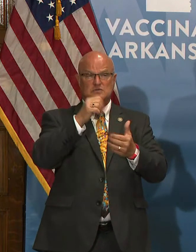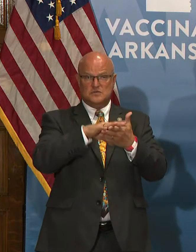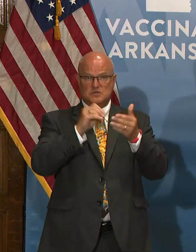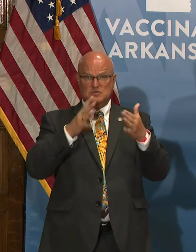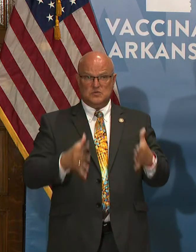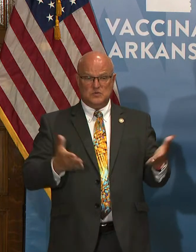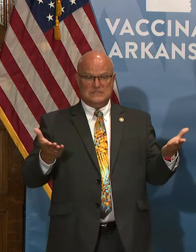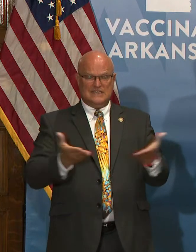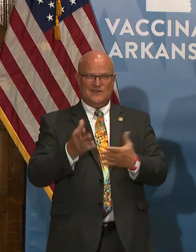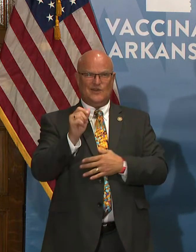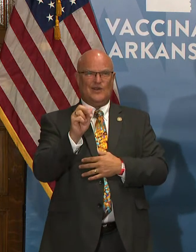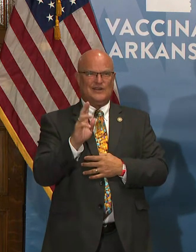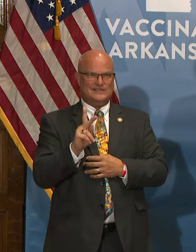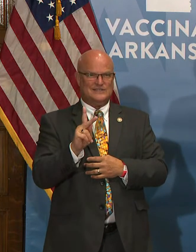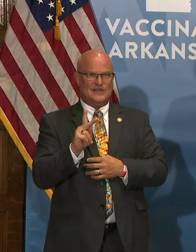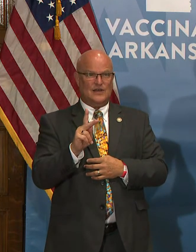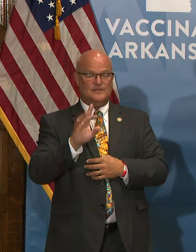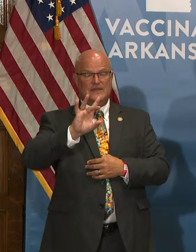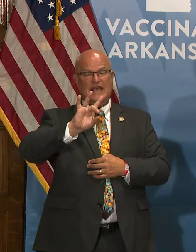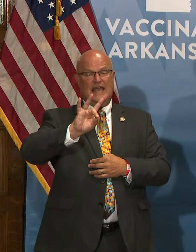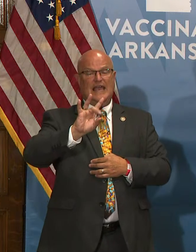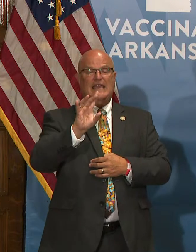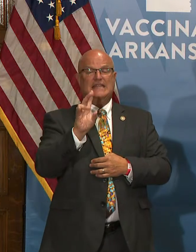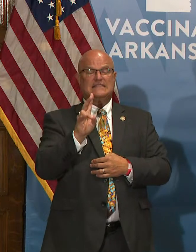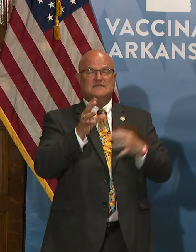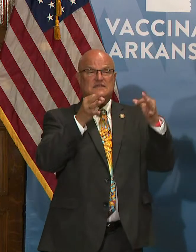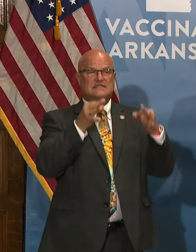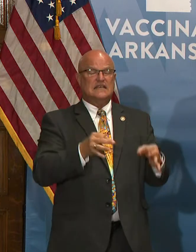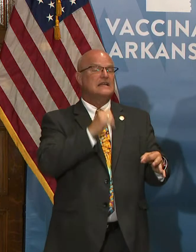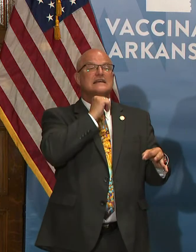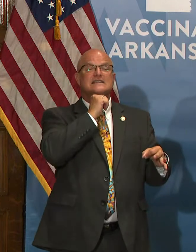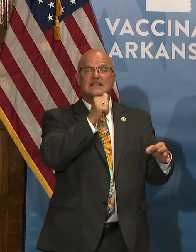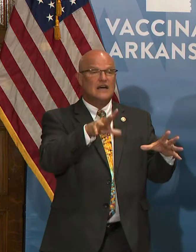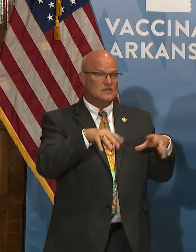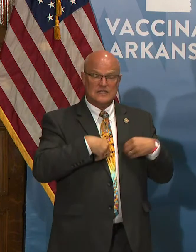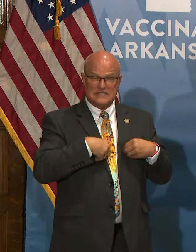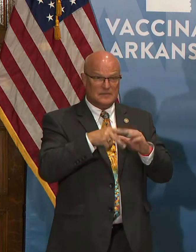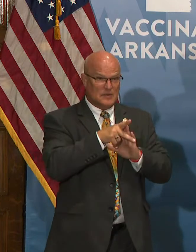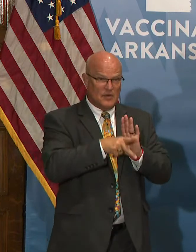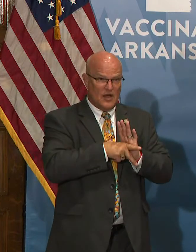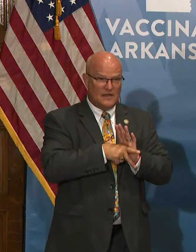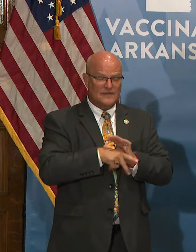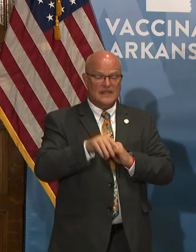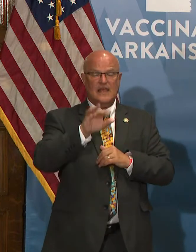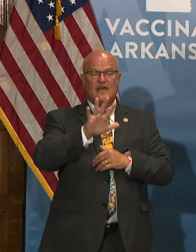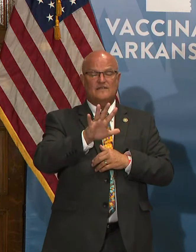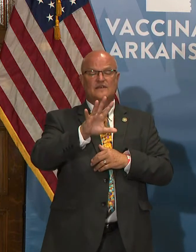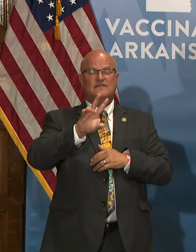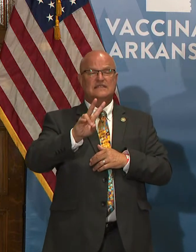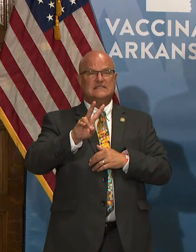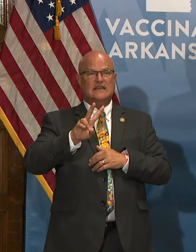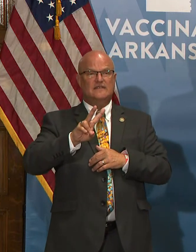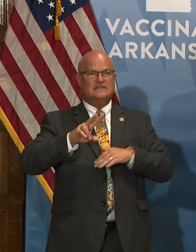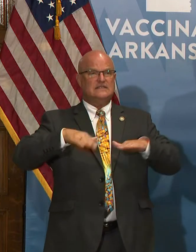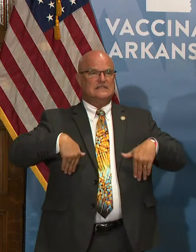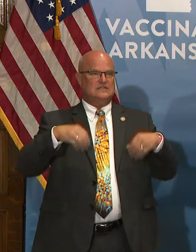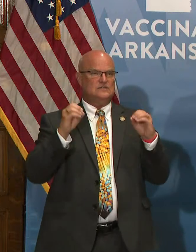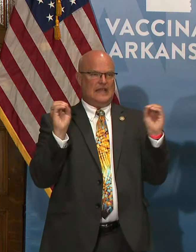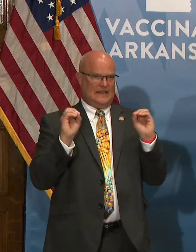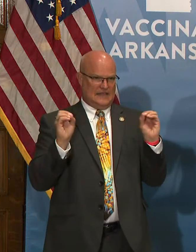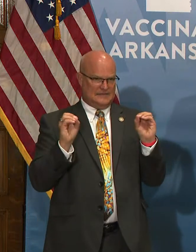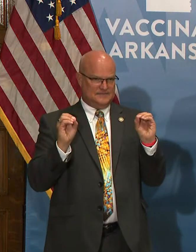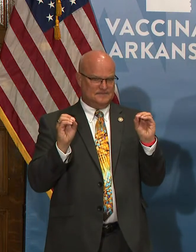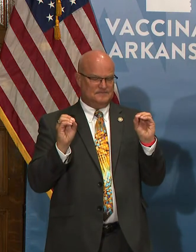in Arkansas. 87 have chosen not to adopt a policy, and 57 have taken no formal action.